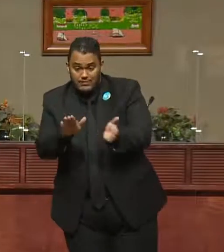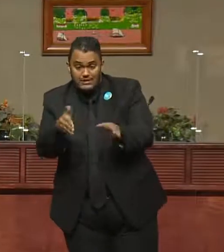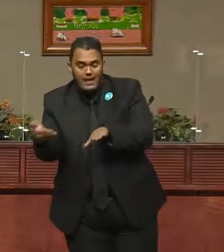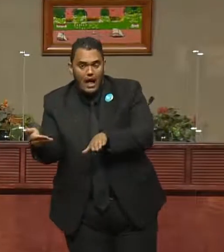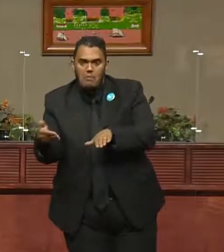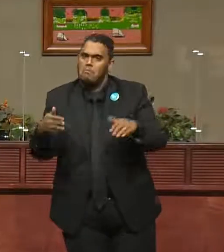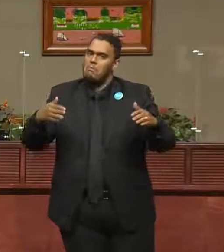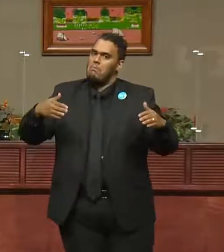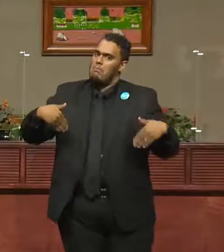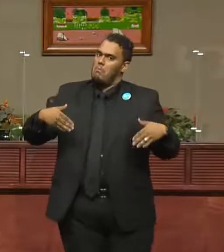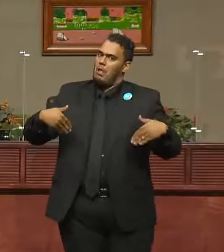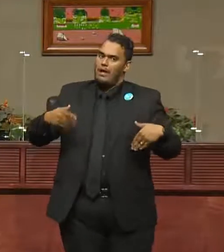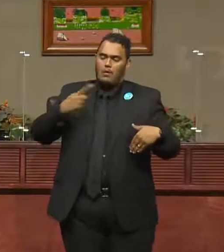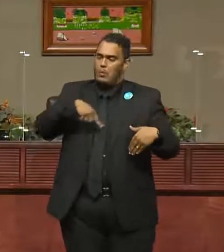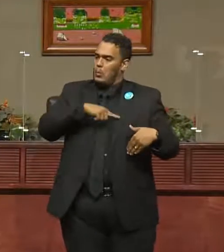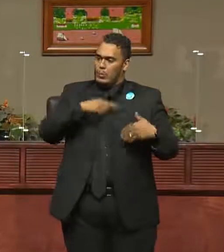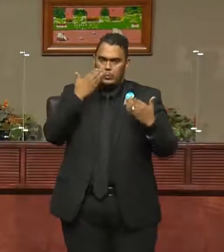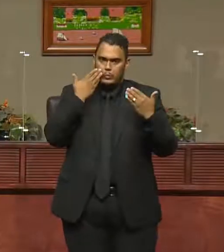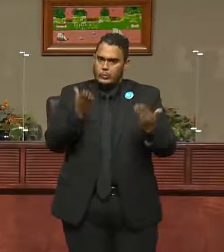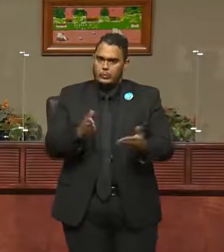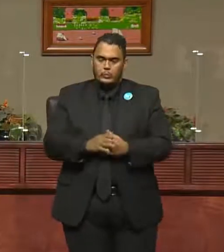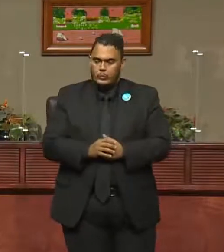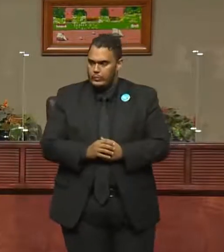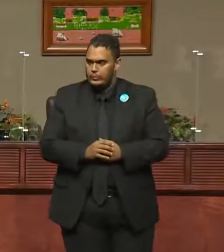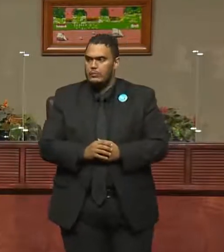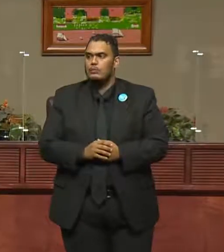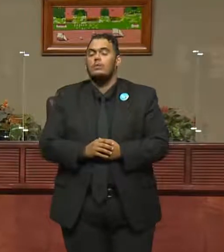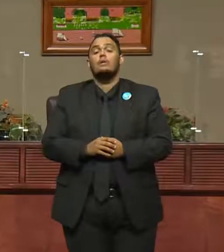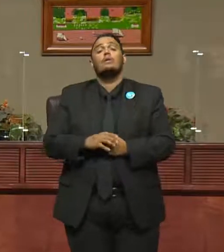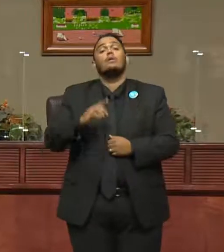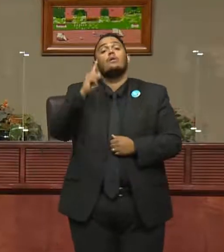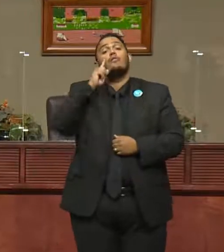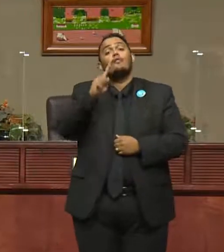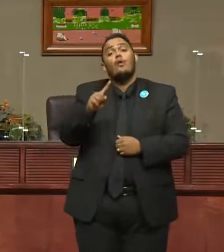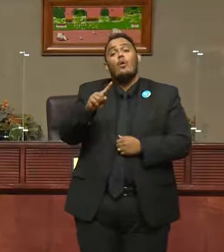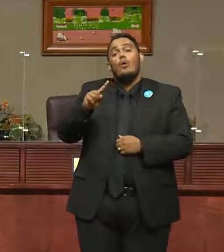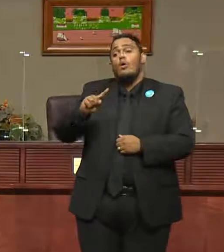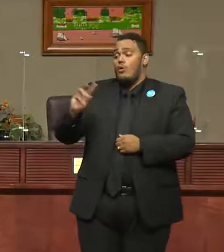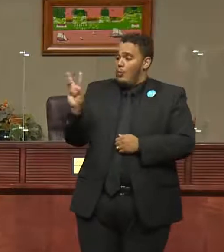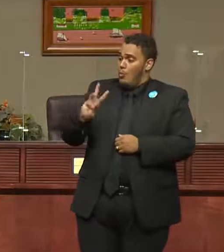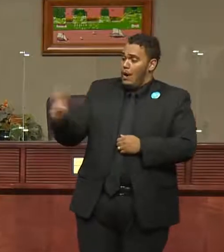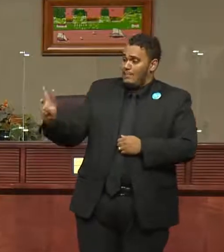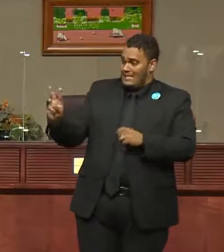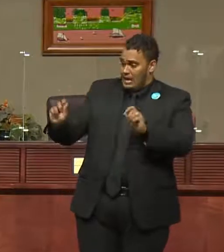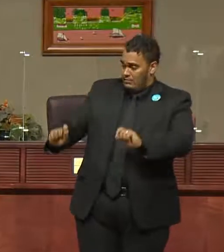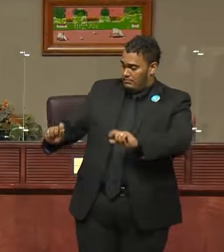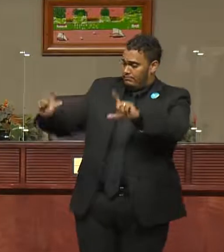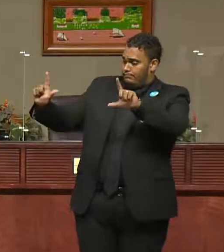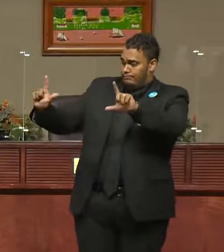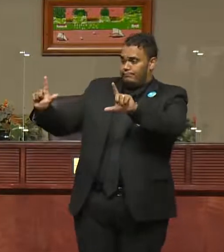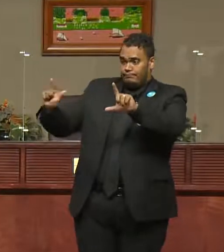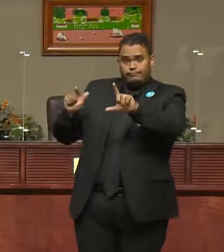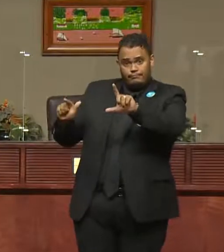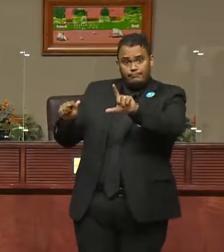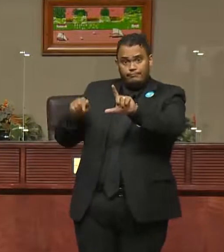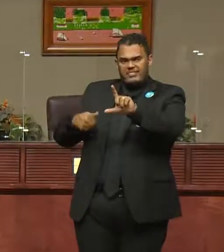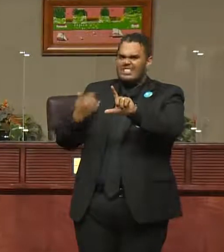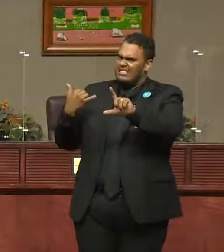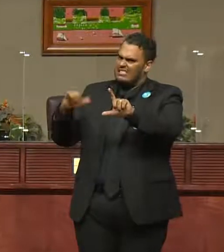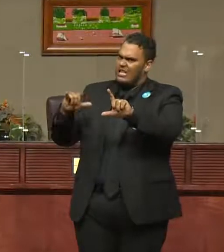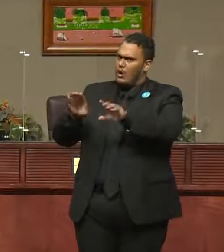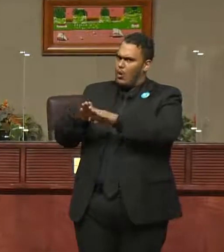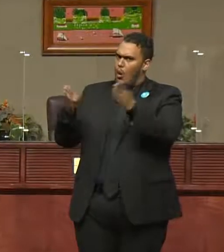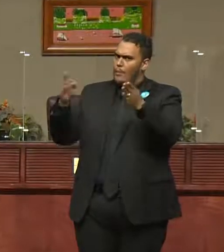With regard to the portal continued to be open for today, still appointments. There